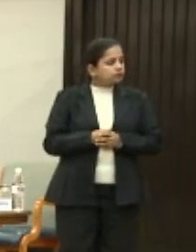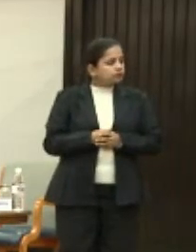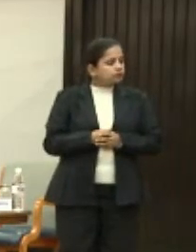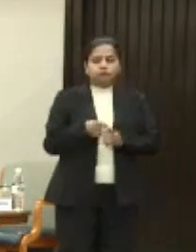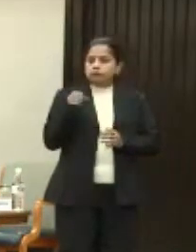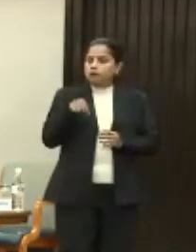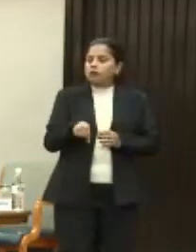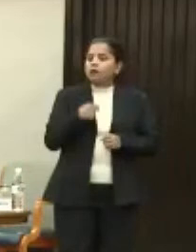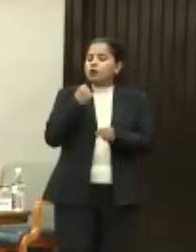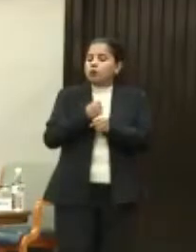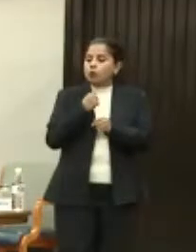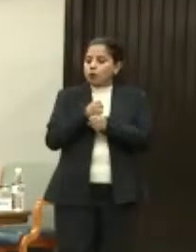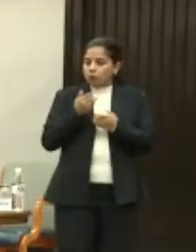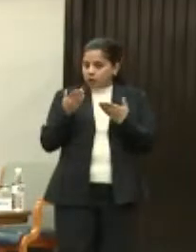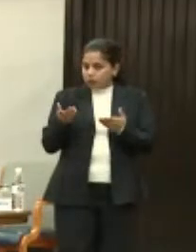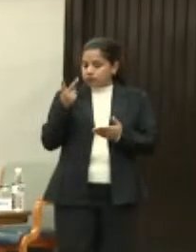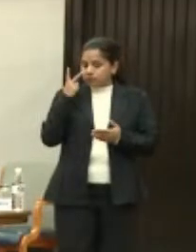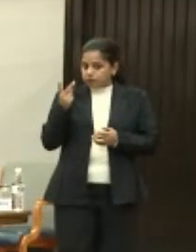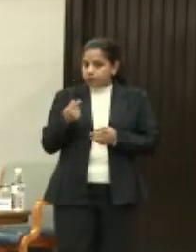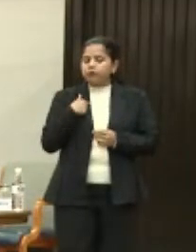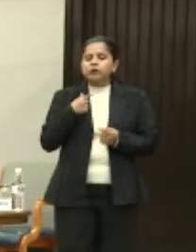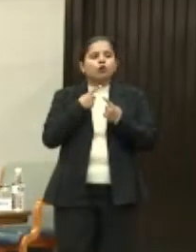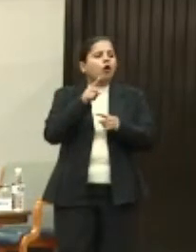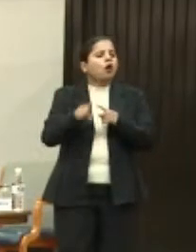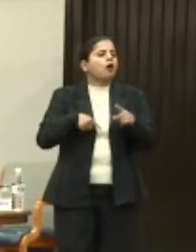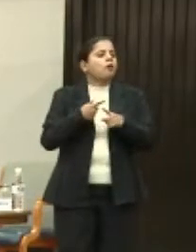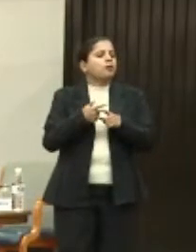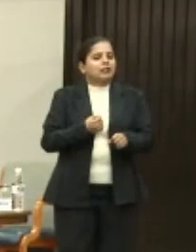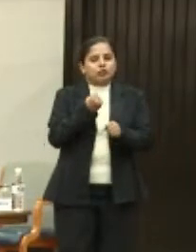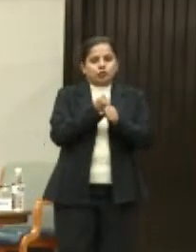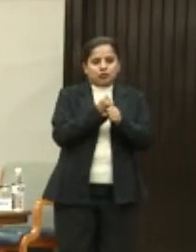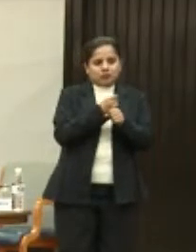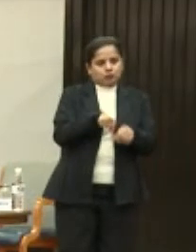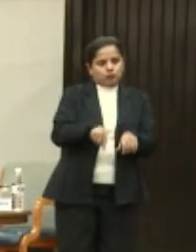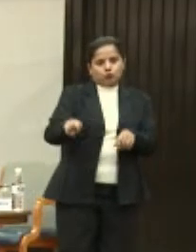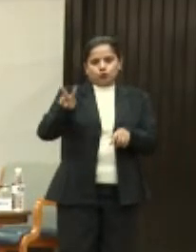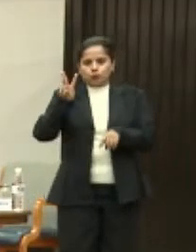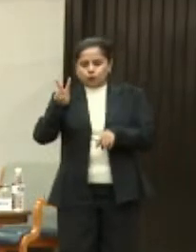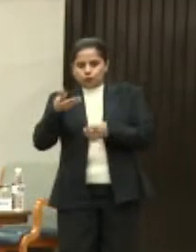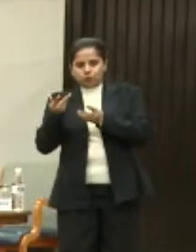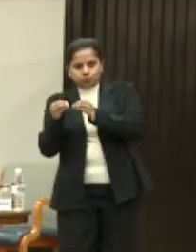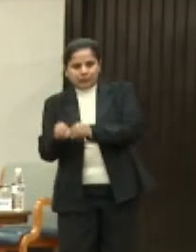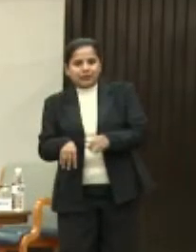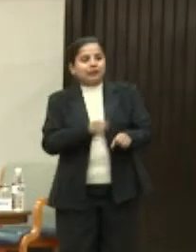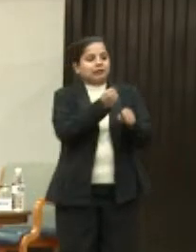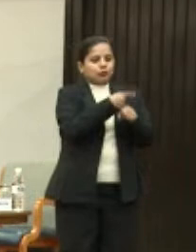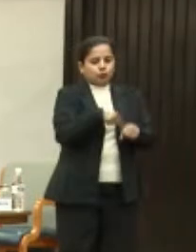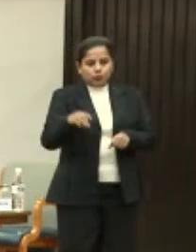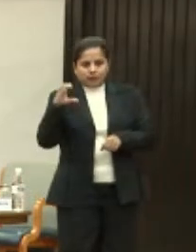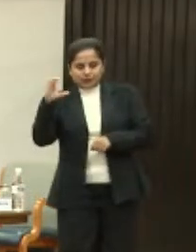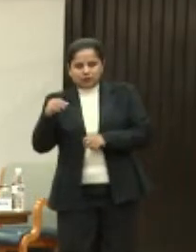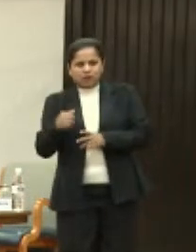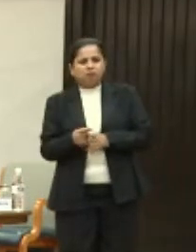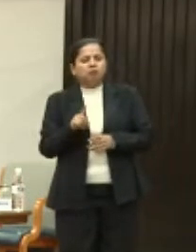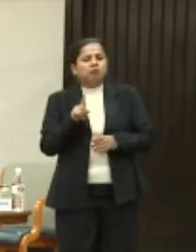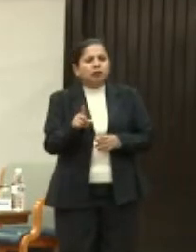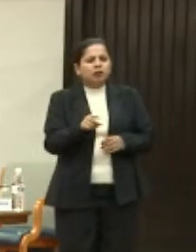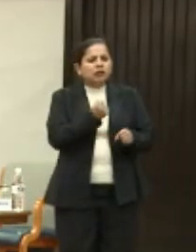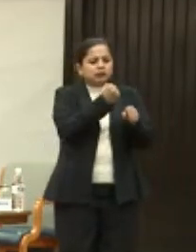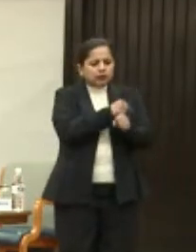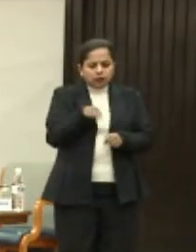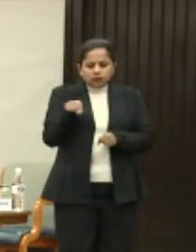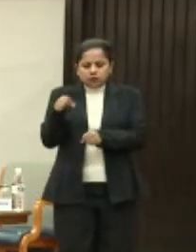within government. We talk about G to B, we talk about G to C. What about what happens G to